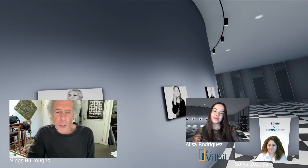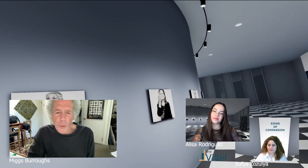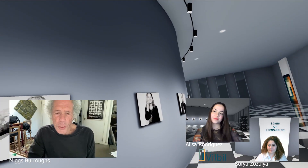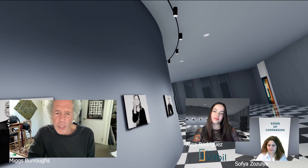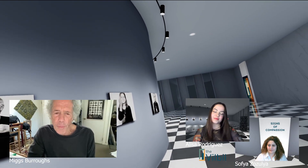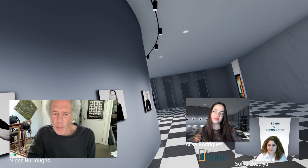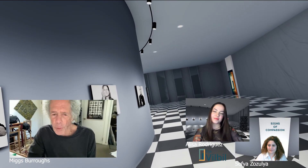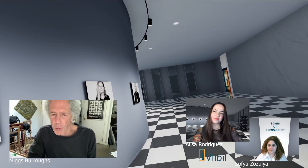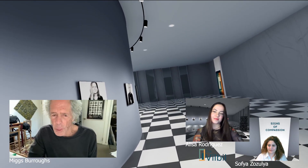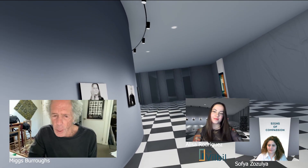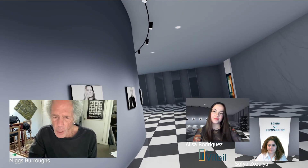use deaf people,